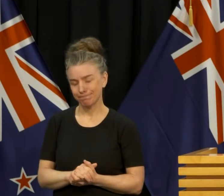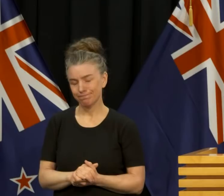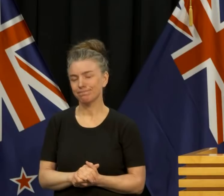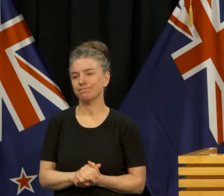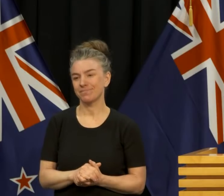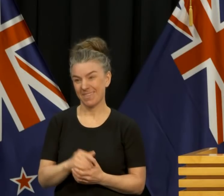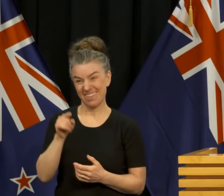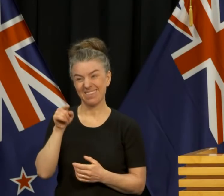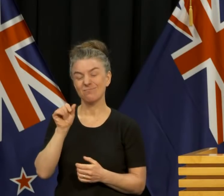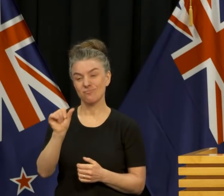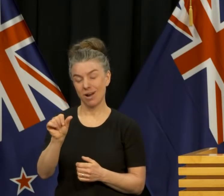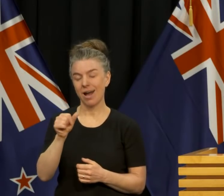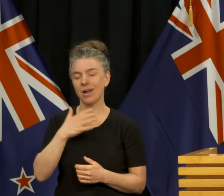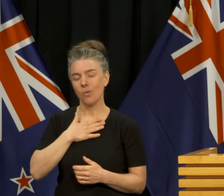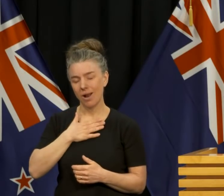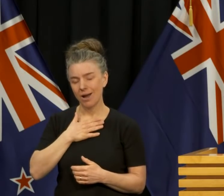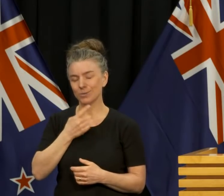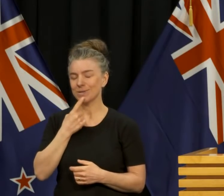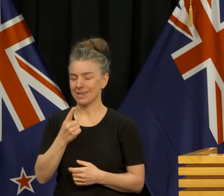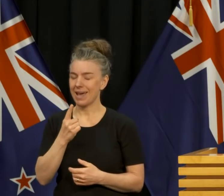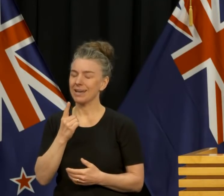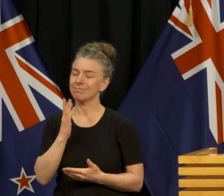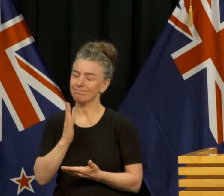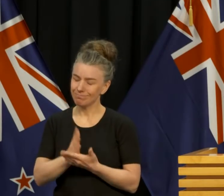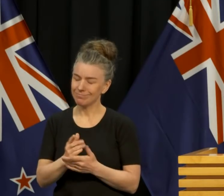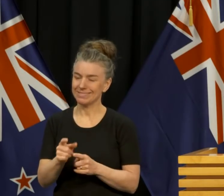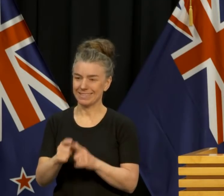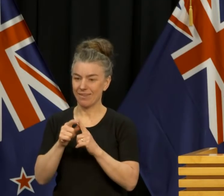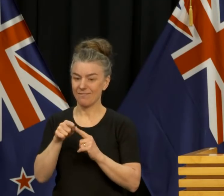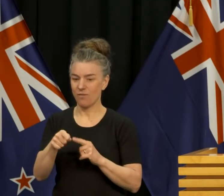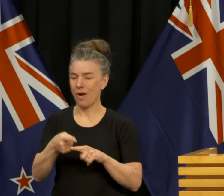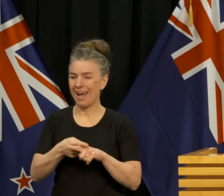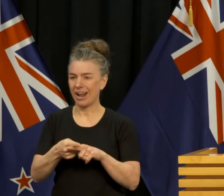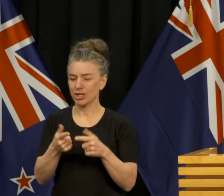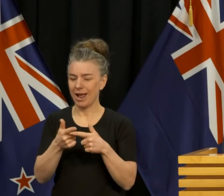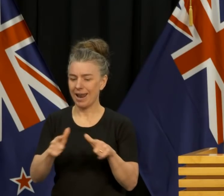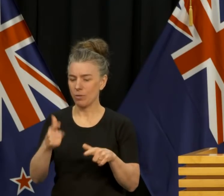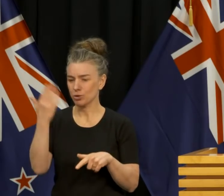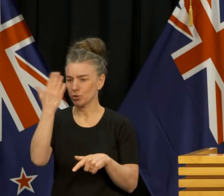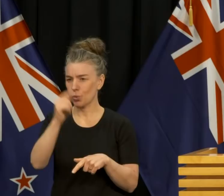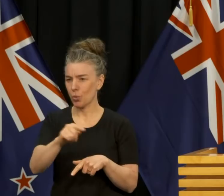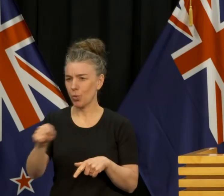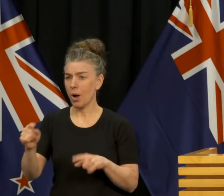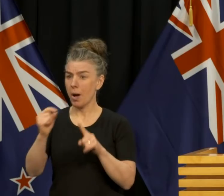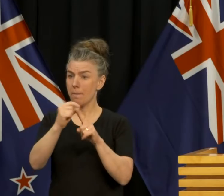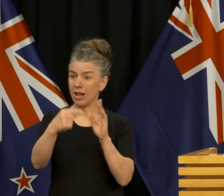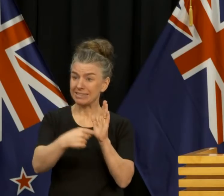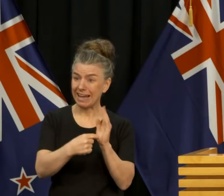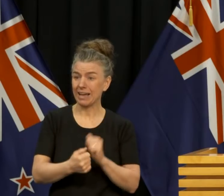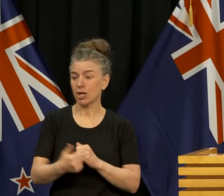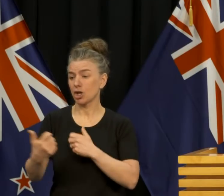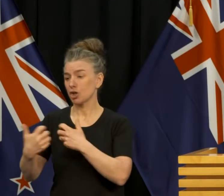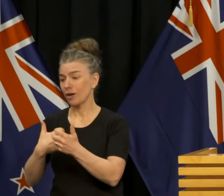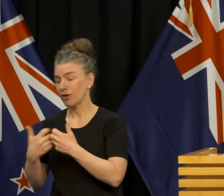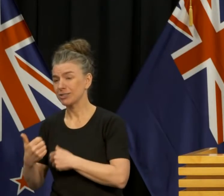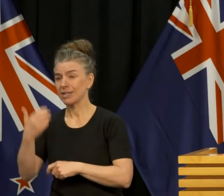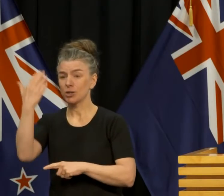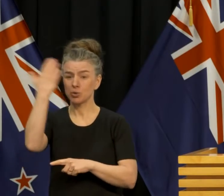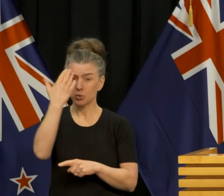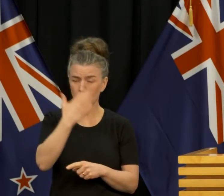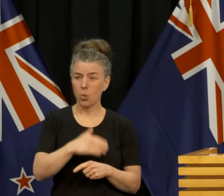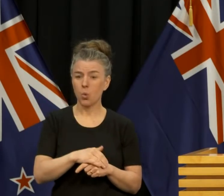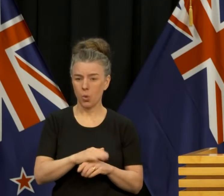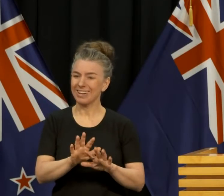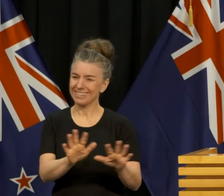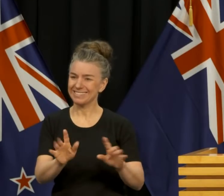acknowledge that that's a really difficult situation for those English language schools. Unlike polytechs, universities and even schools, the